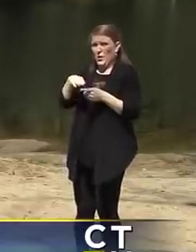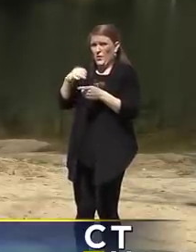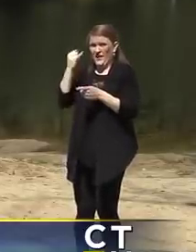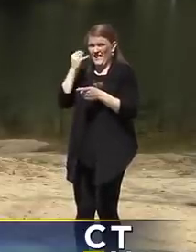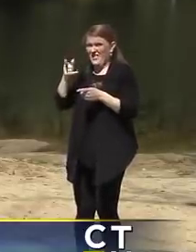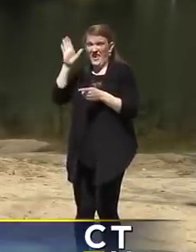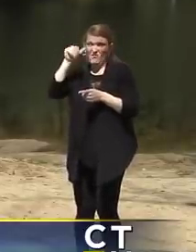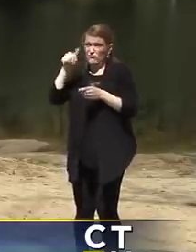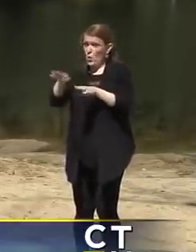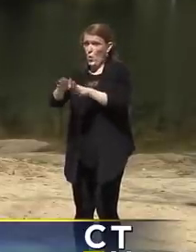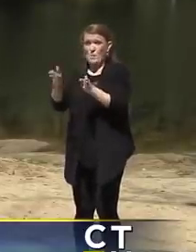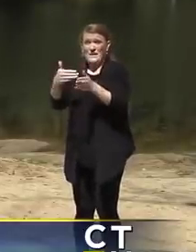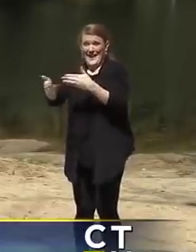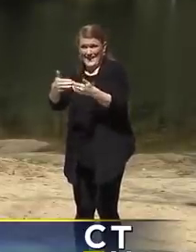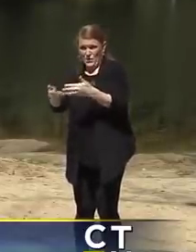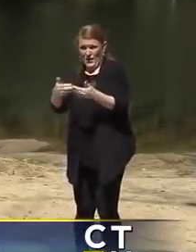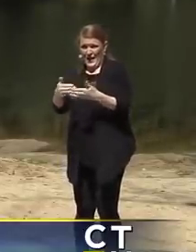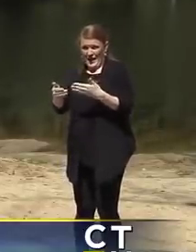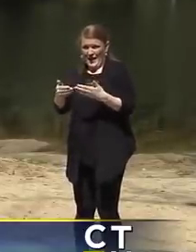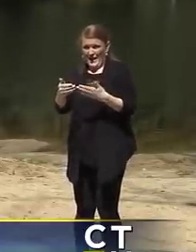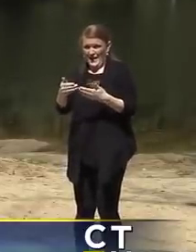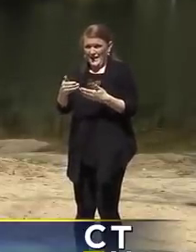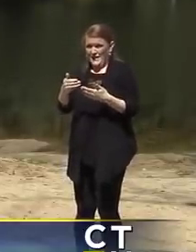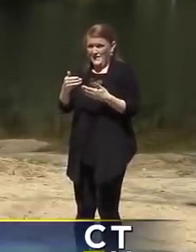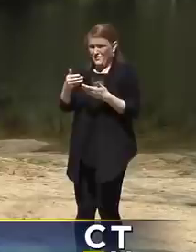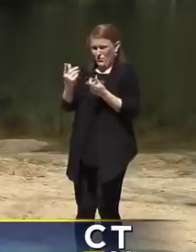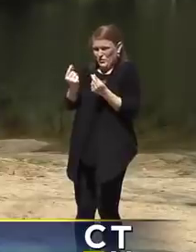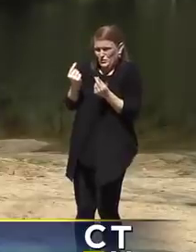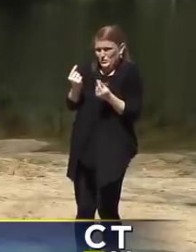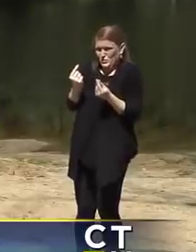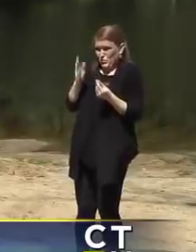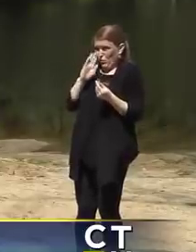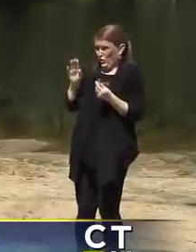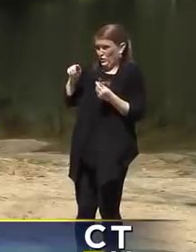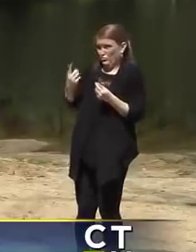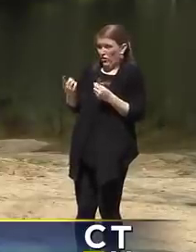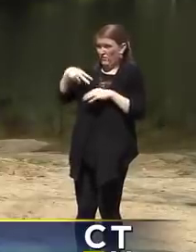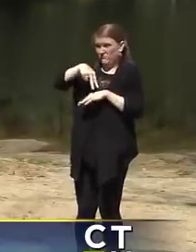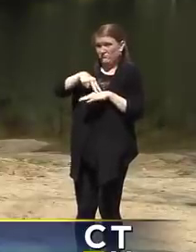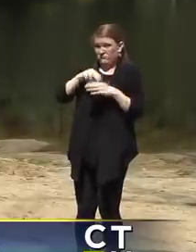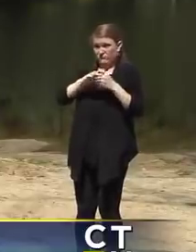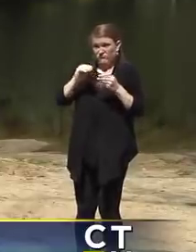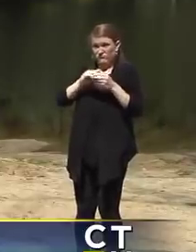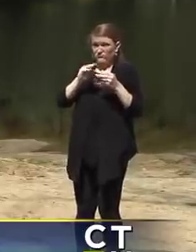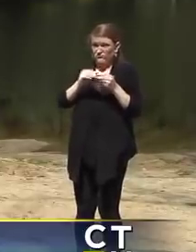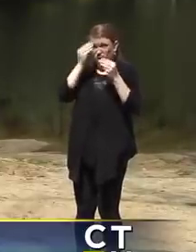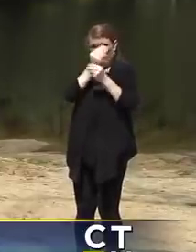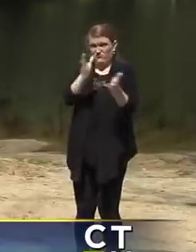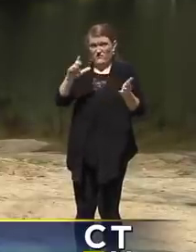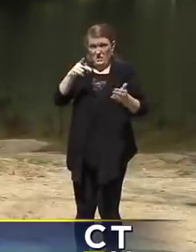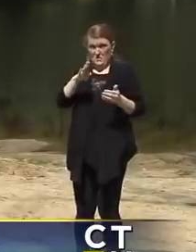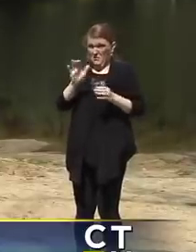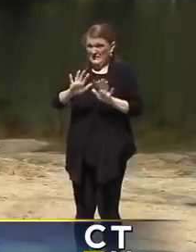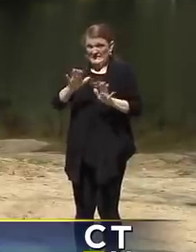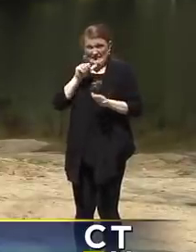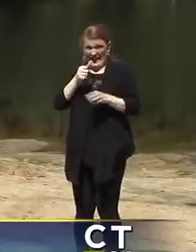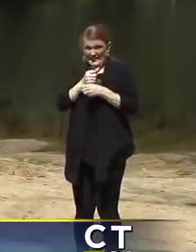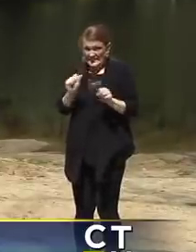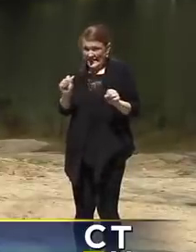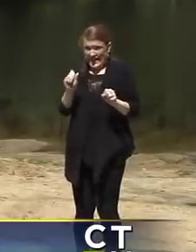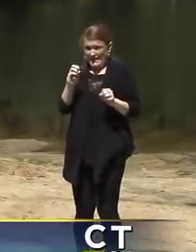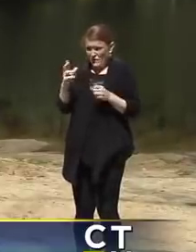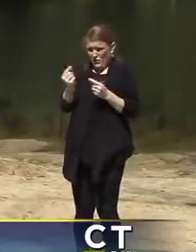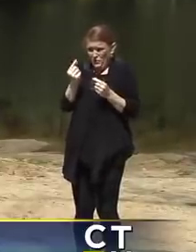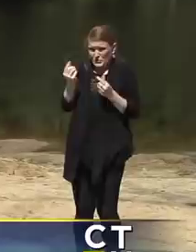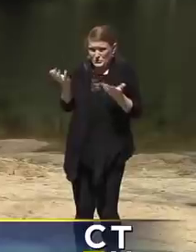to the public your opinion about whether or not this is safe? Well, you know me, Paz. I've talked to the attorneys and